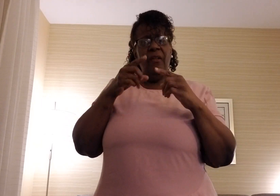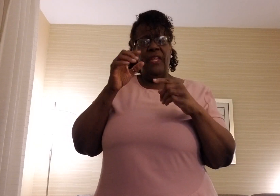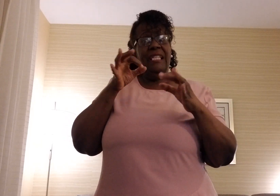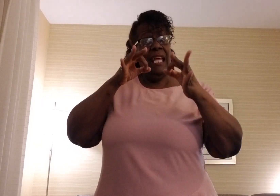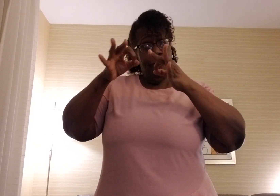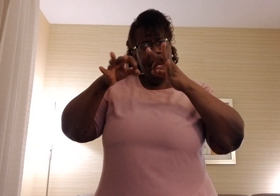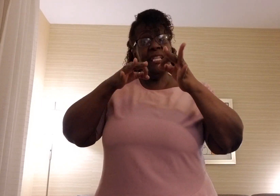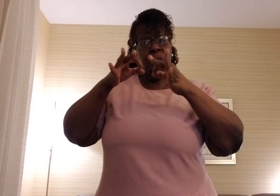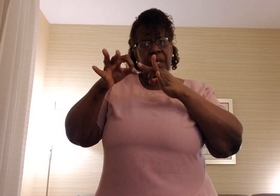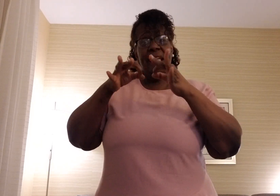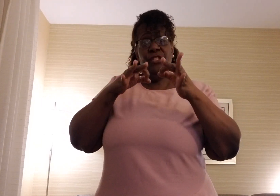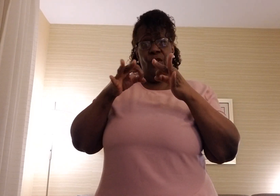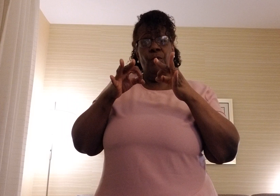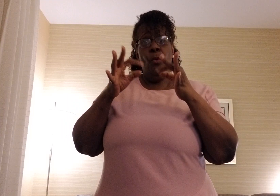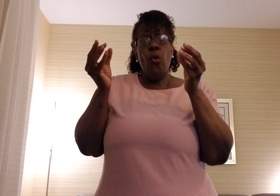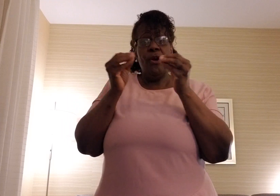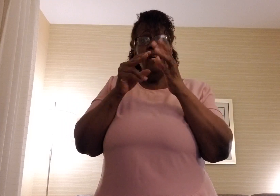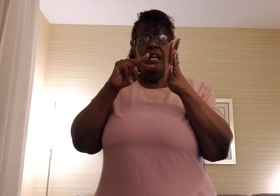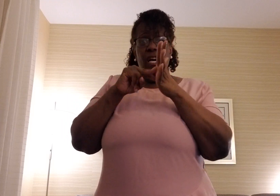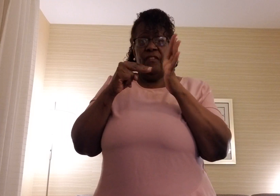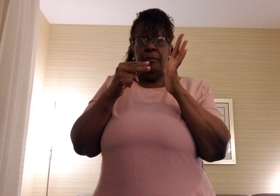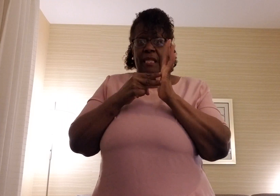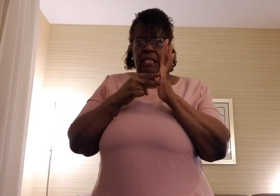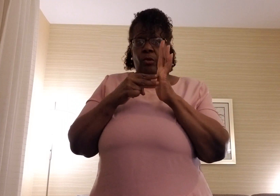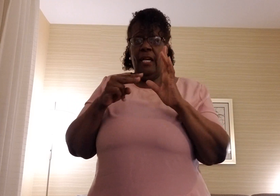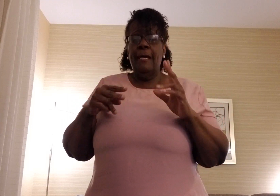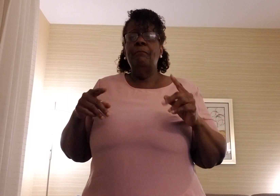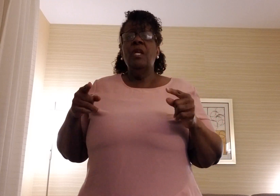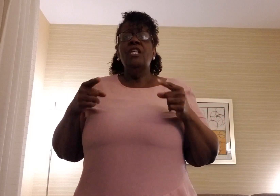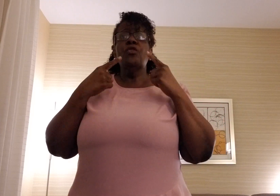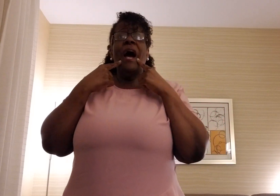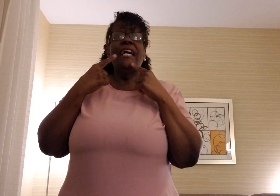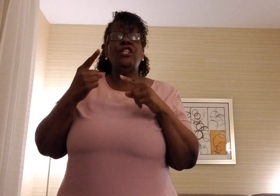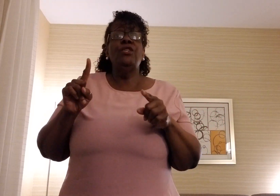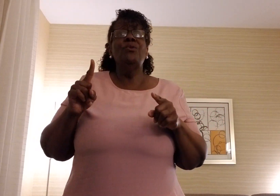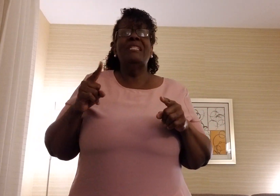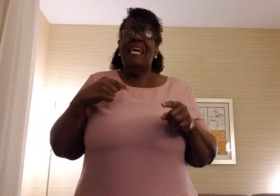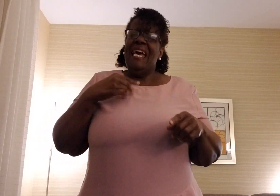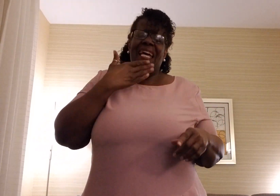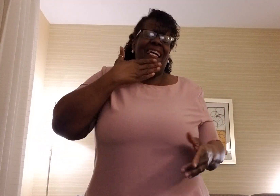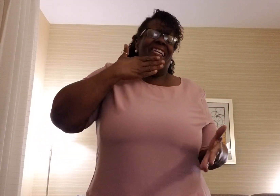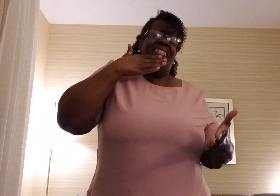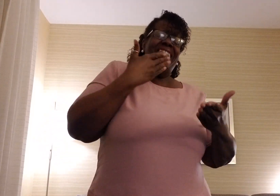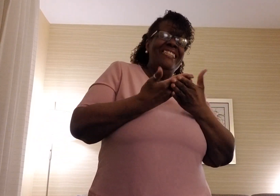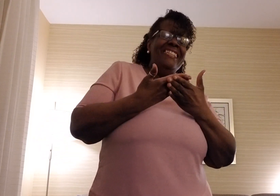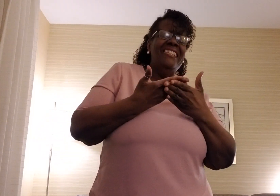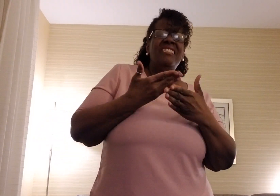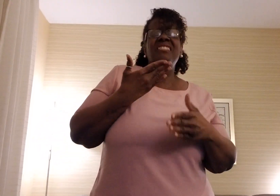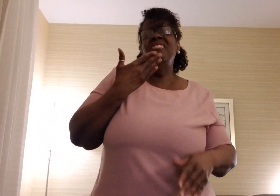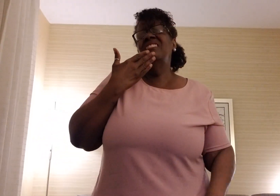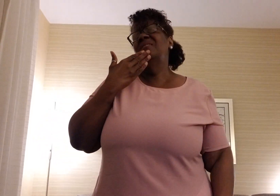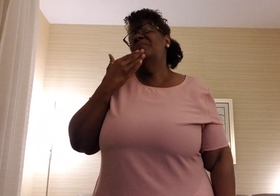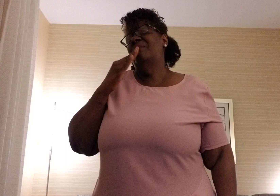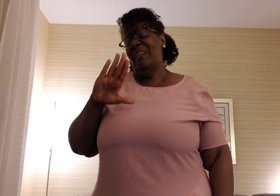that, and I explained to her more of the meaning, okay? So I use good,